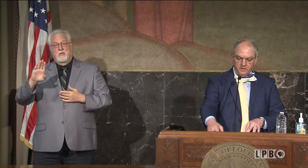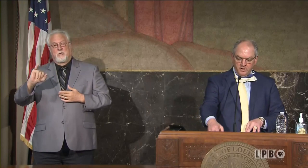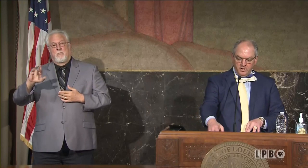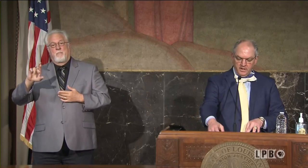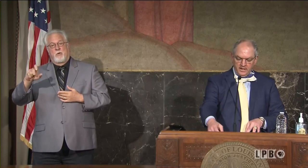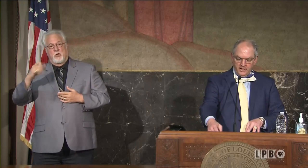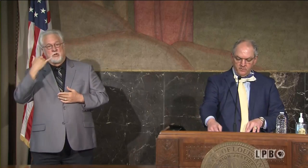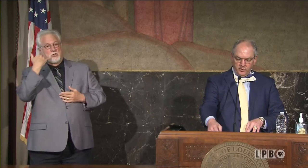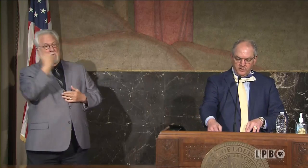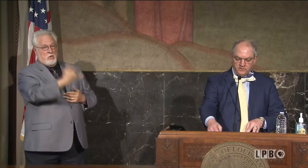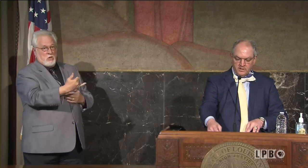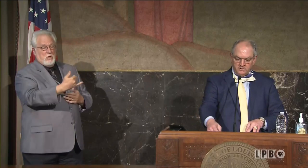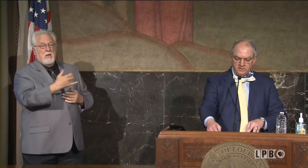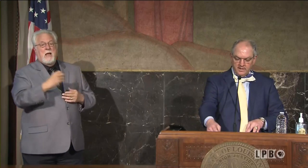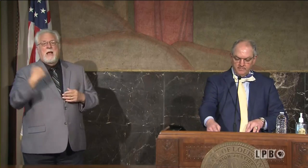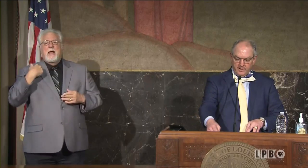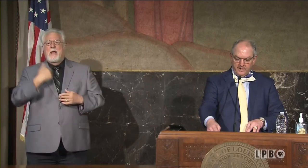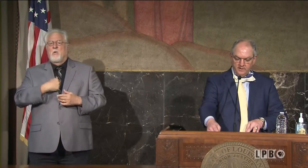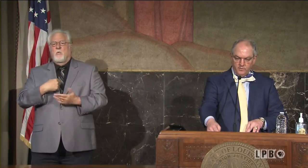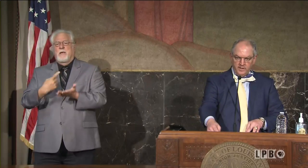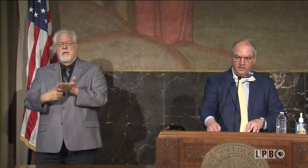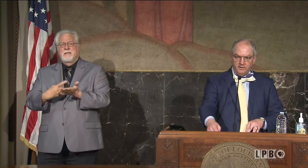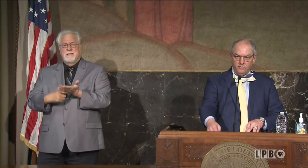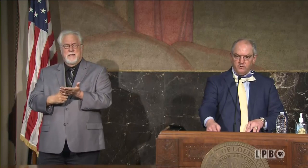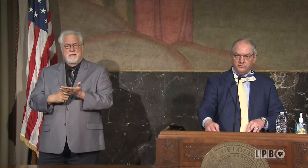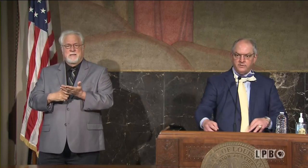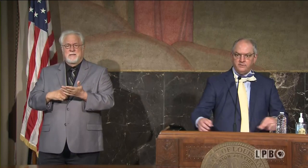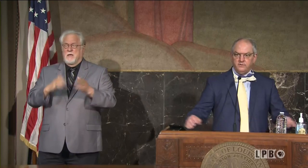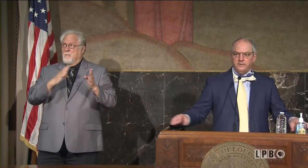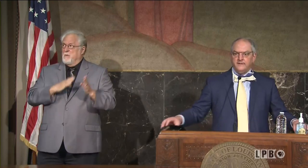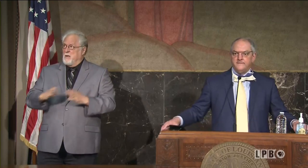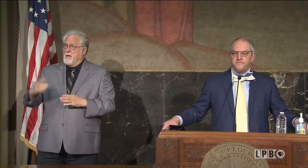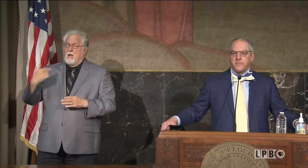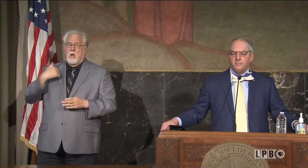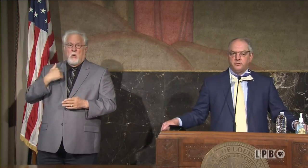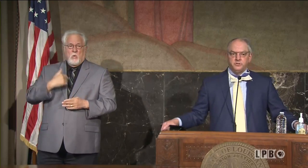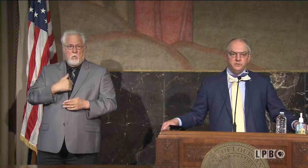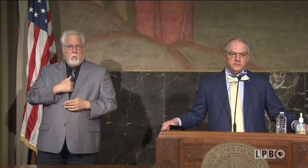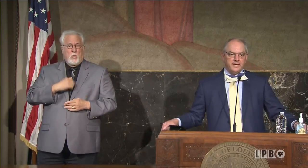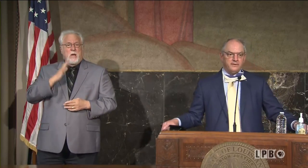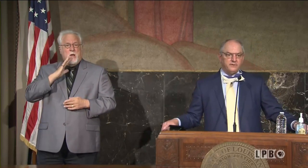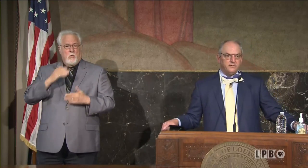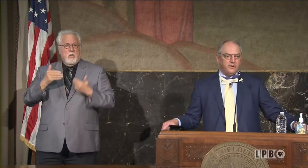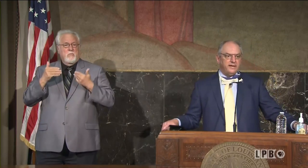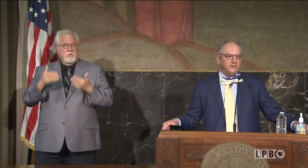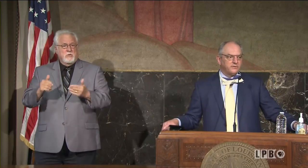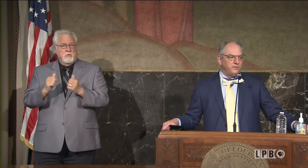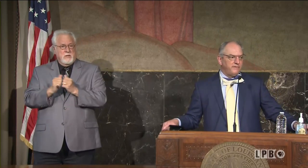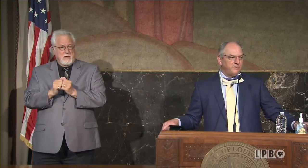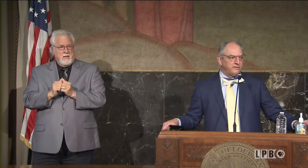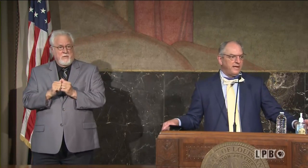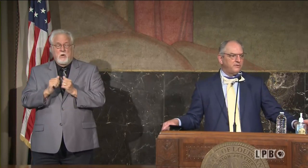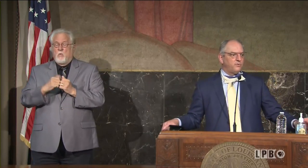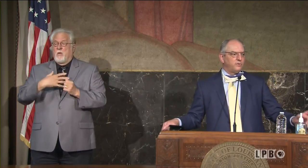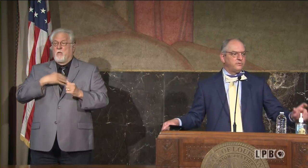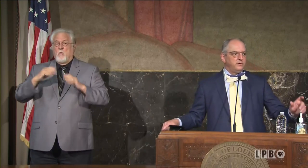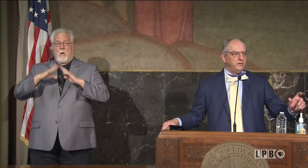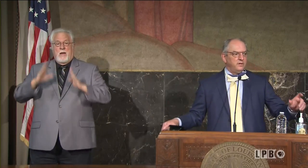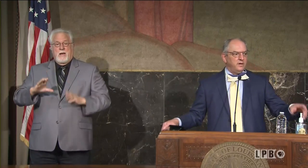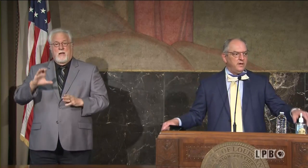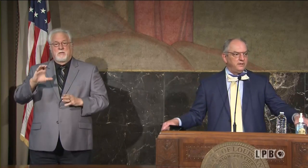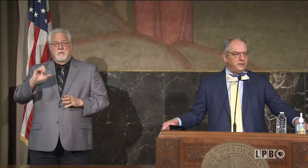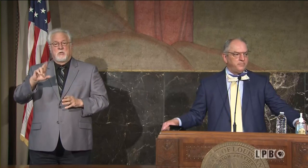call. And we discussed a plan that we will pursue together, the White House Coronavirus Task